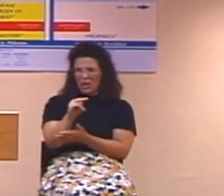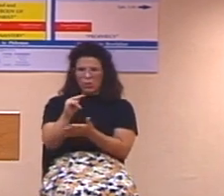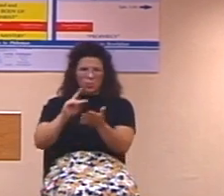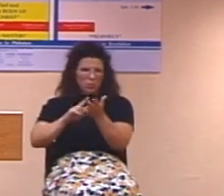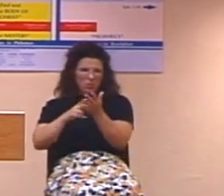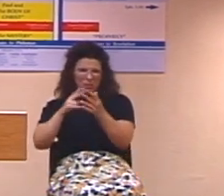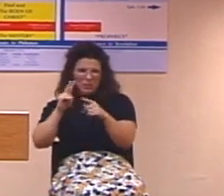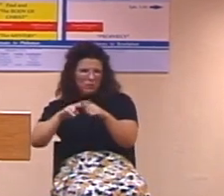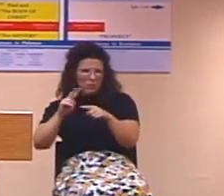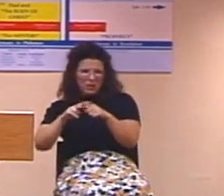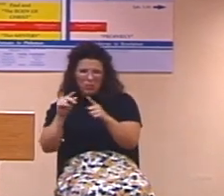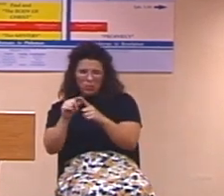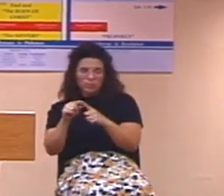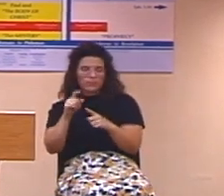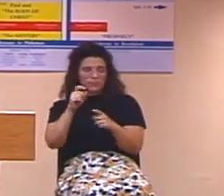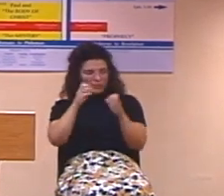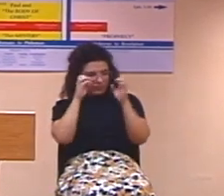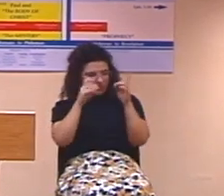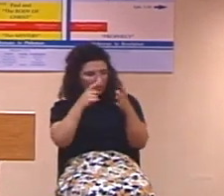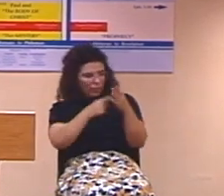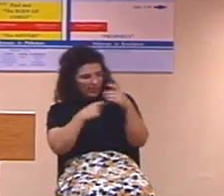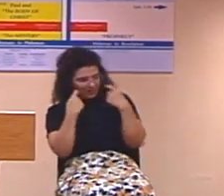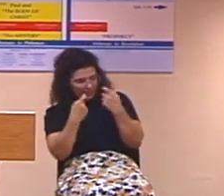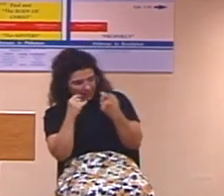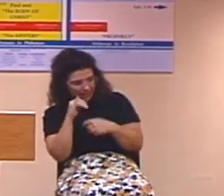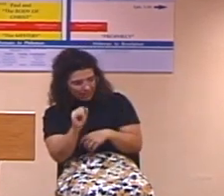So now you got to educate them what sin is.